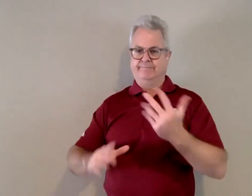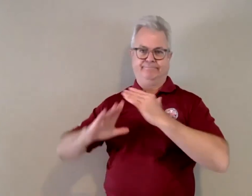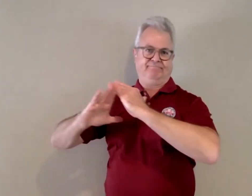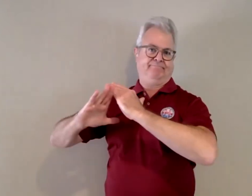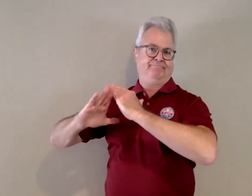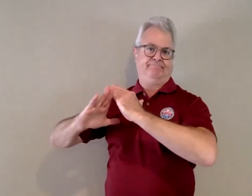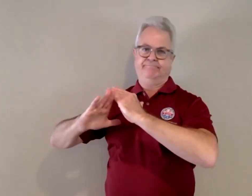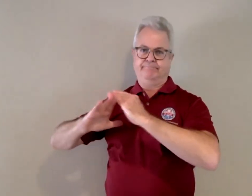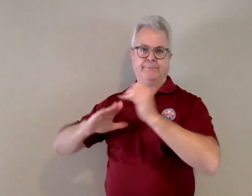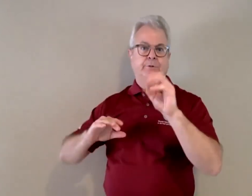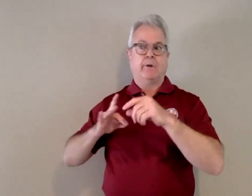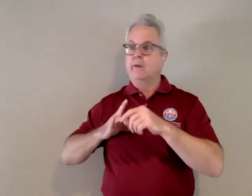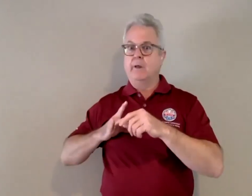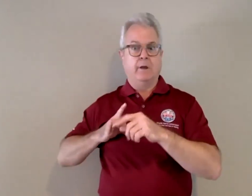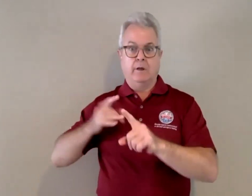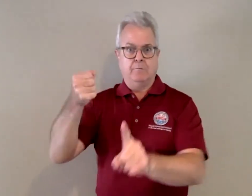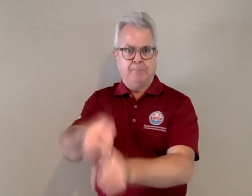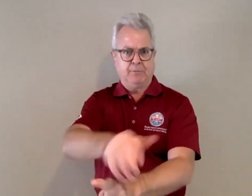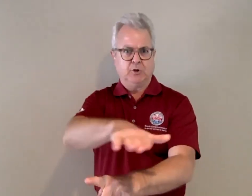But the people who are vaccinated are protected,